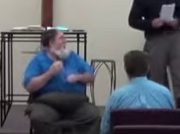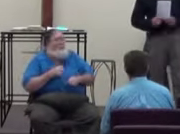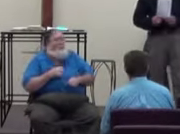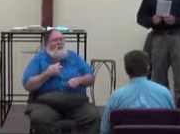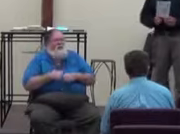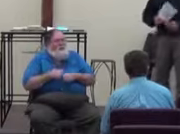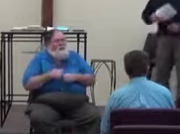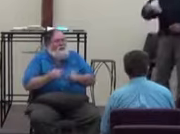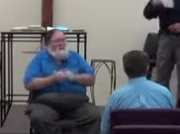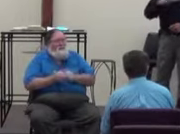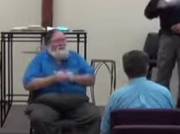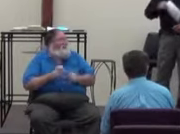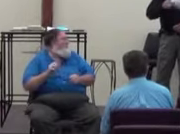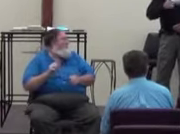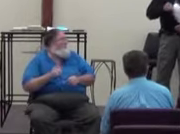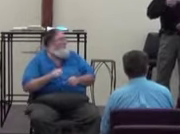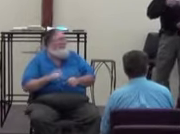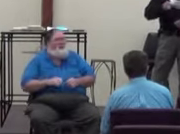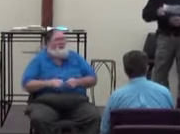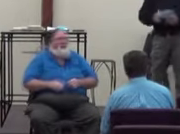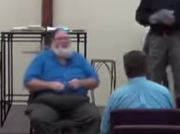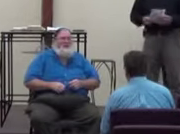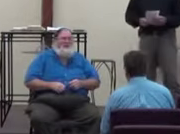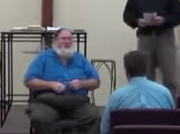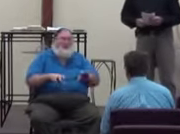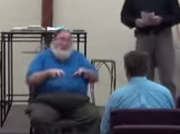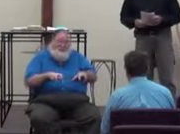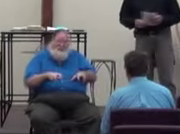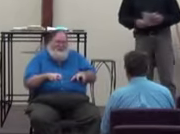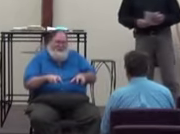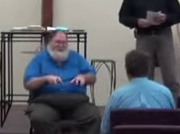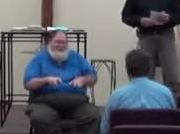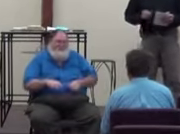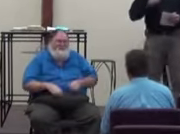It's 85 out. It ought to warm up.